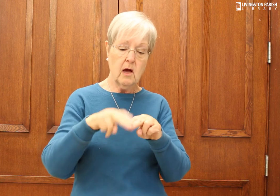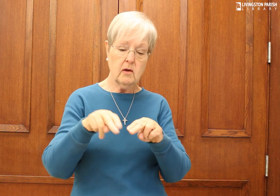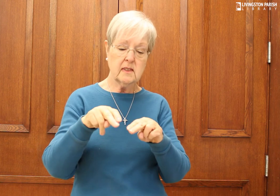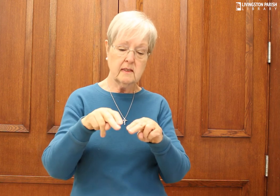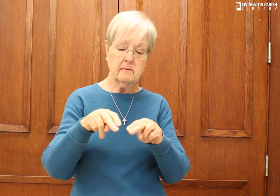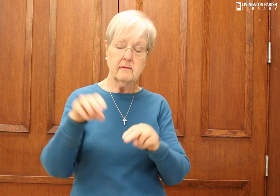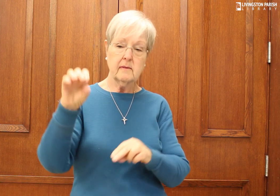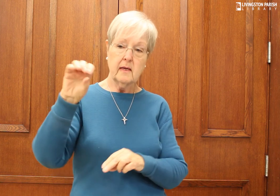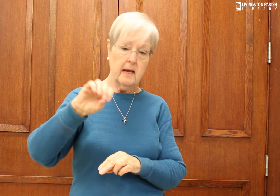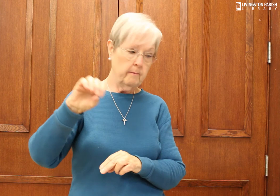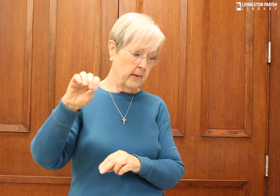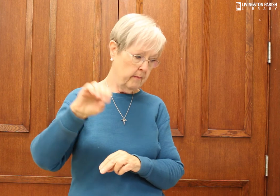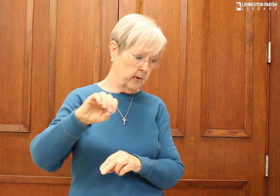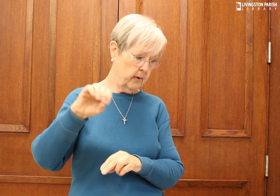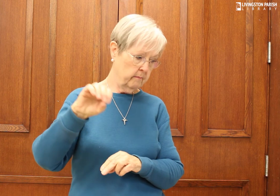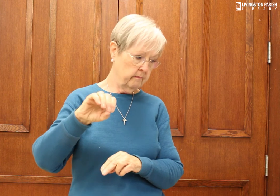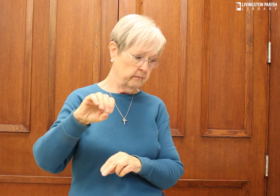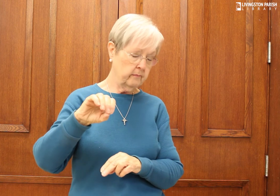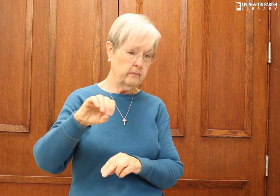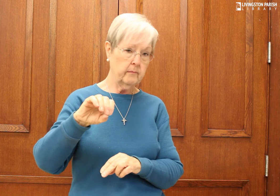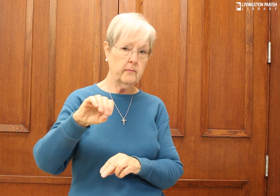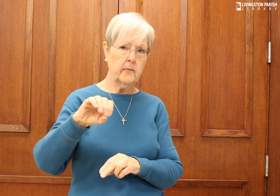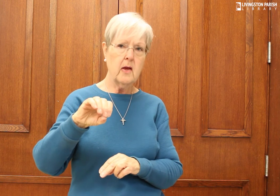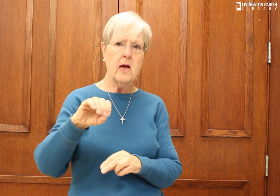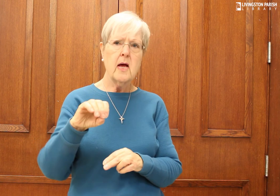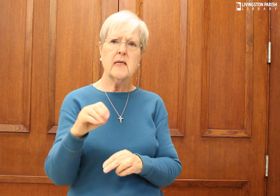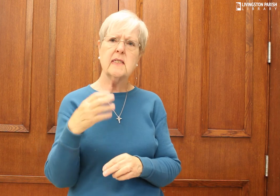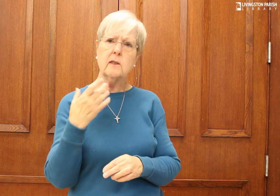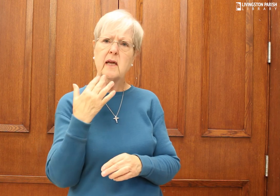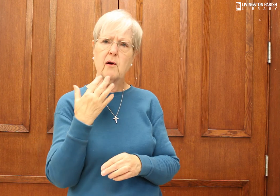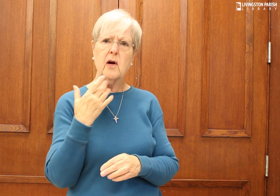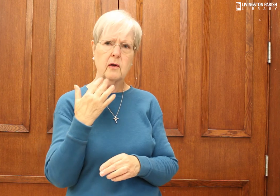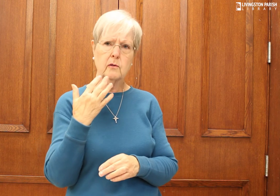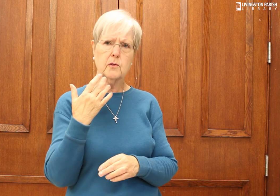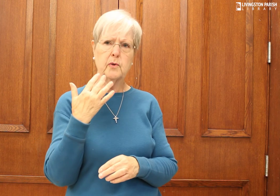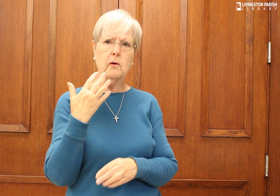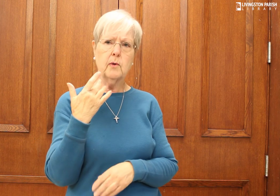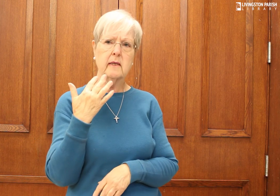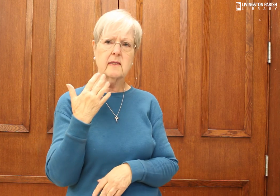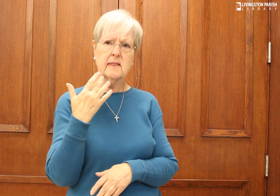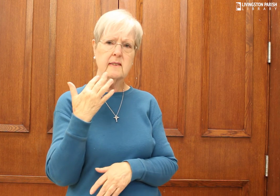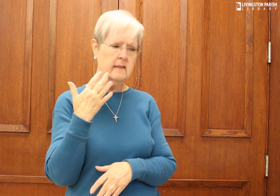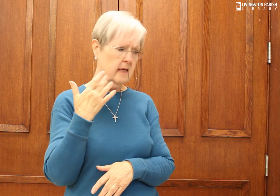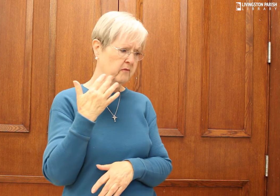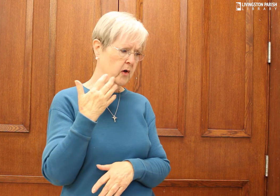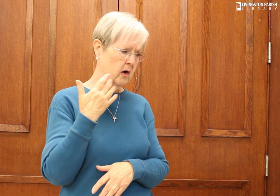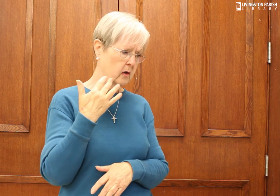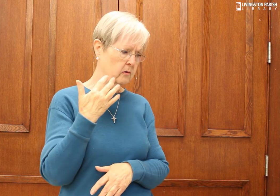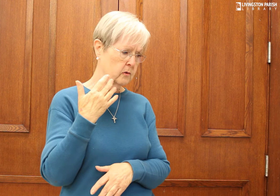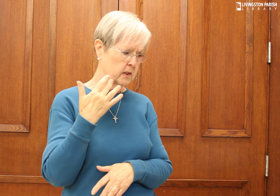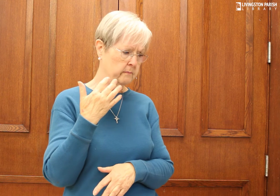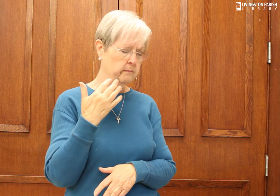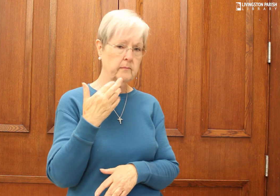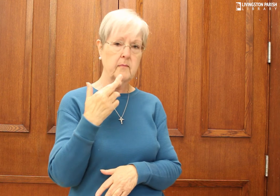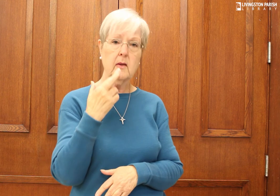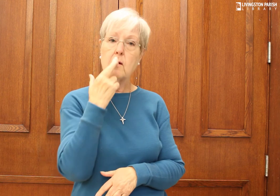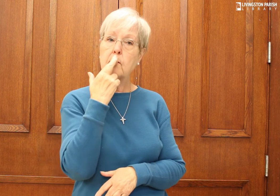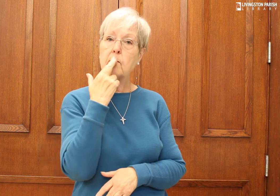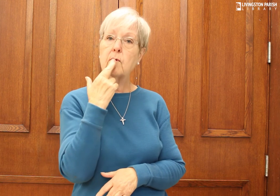Salt and pepper. Let's look at our colors real quick. This is the sign of colors.